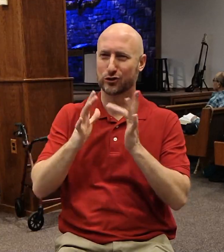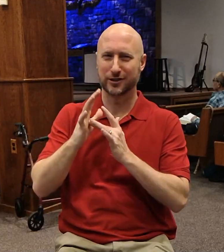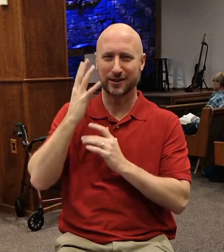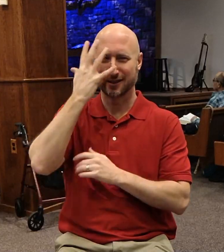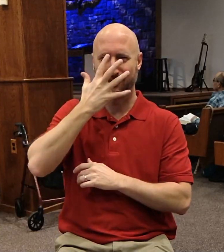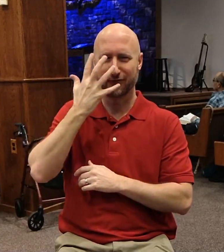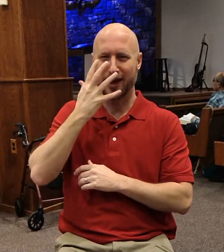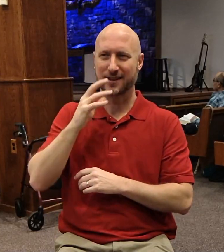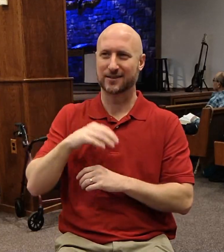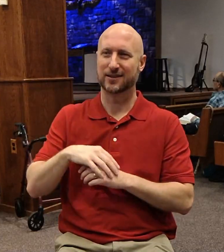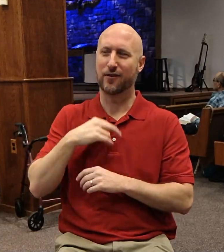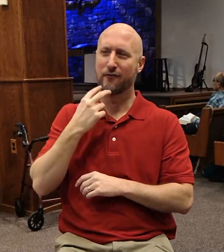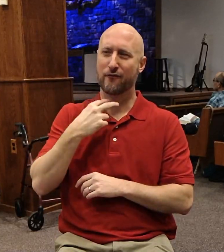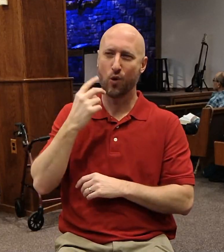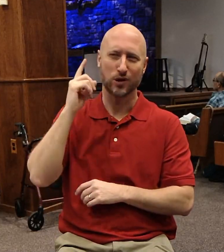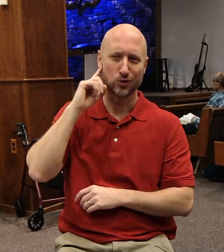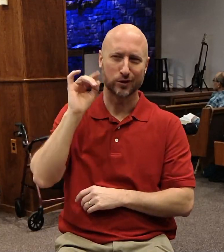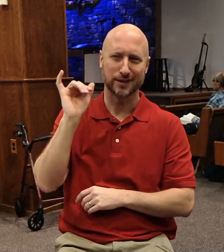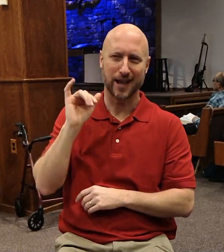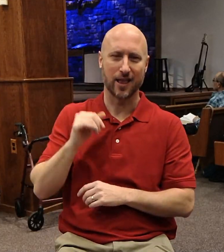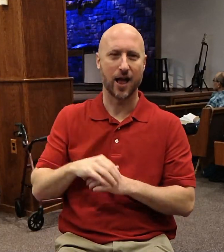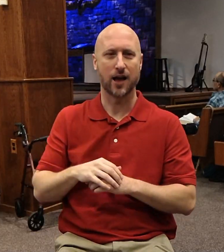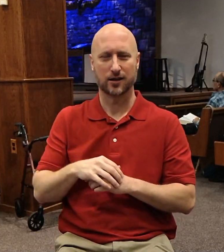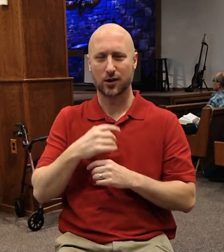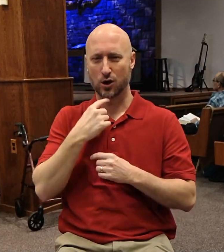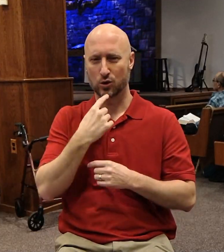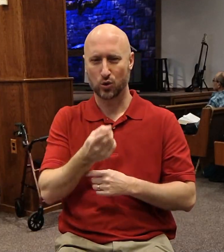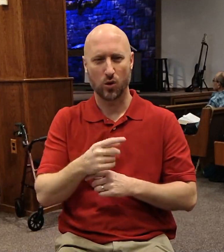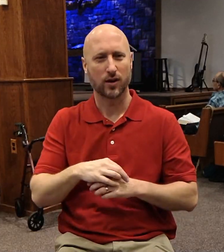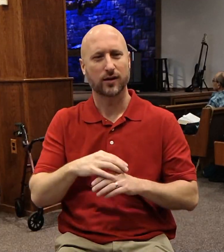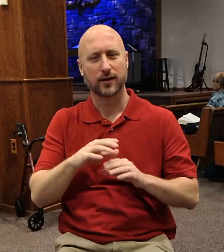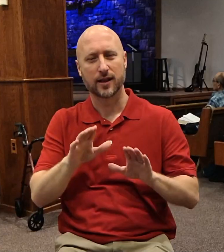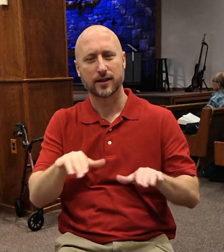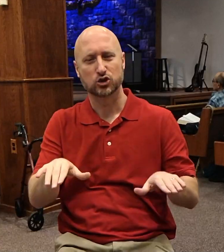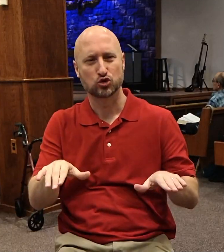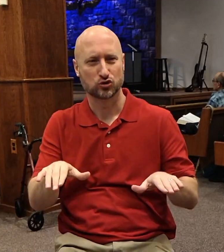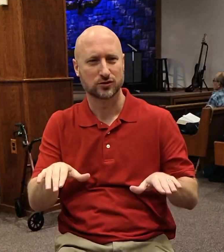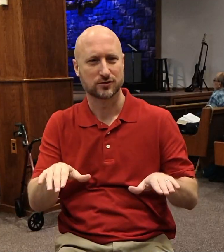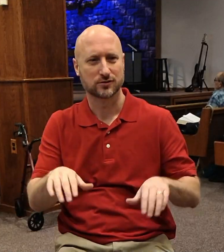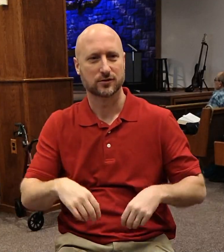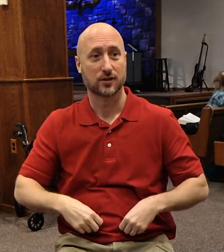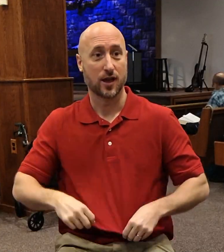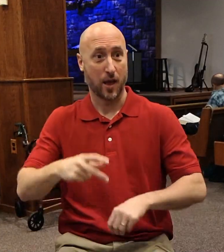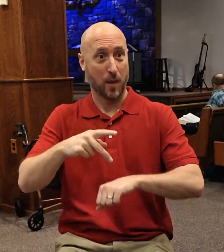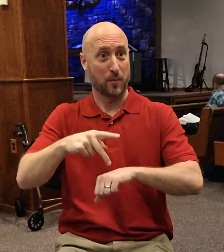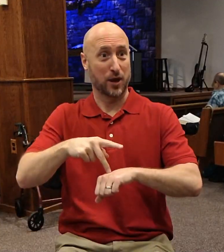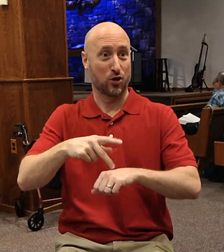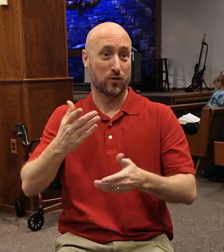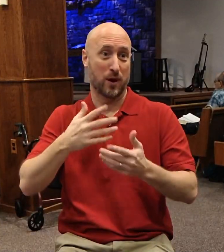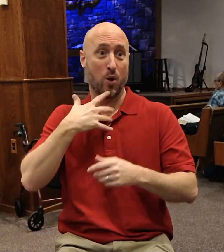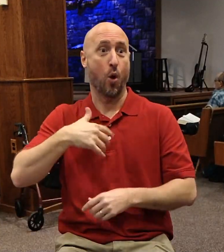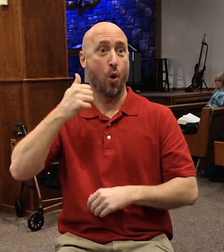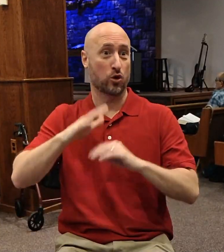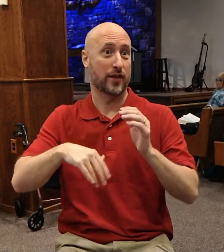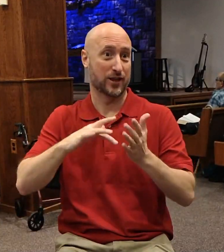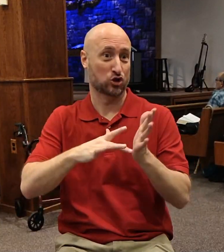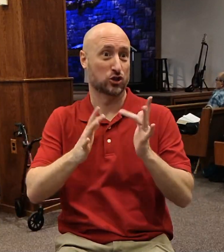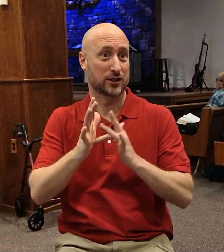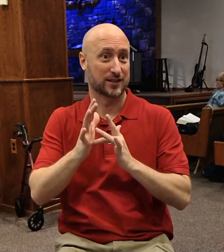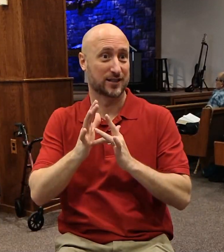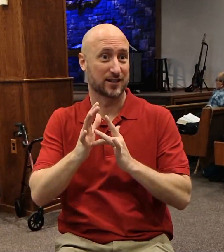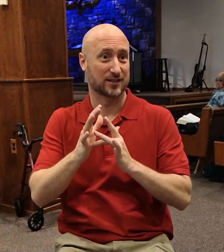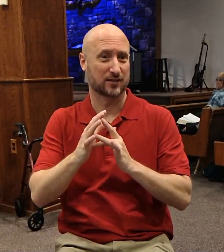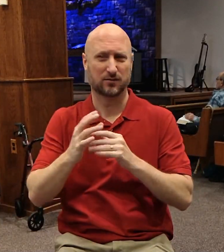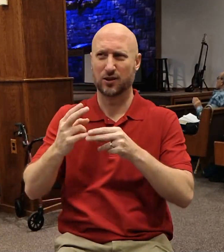little children. Peter's older than him. Peter must have been, you know, this carpenter younger calling